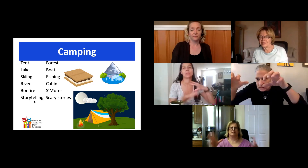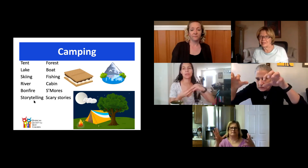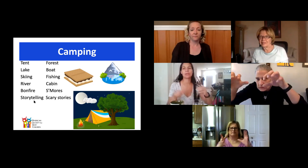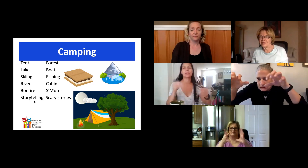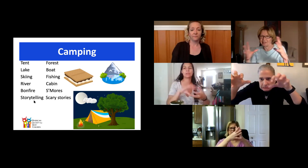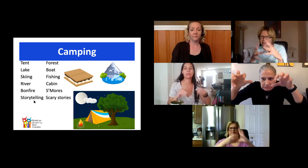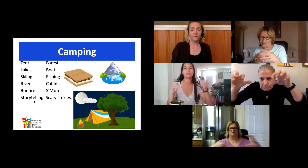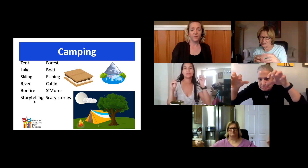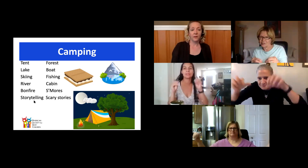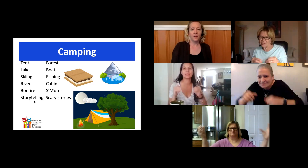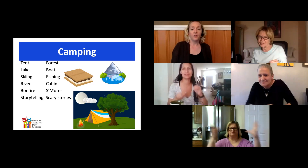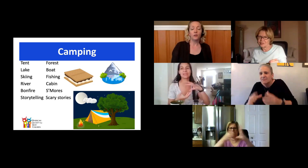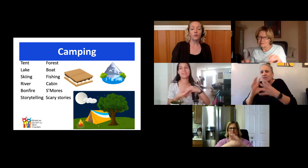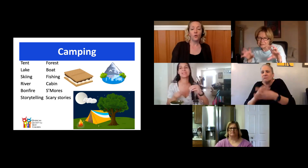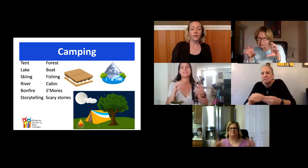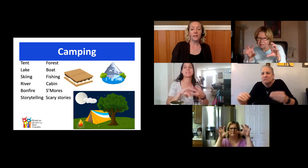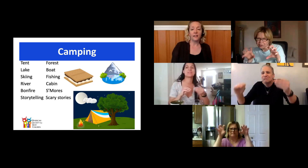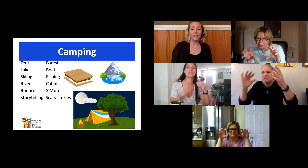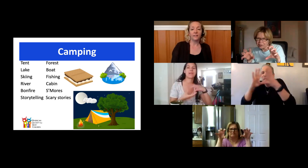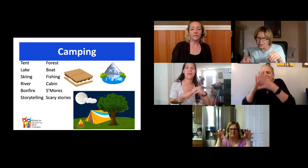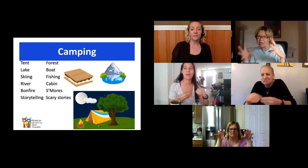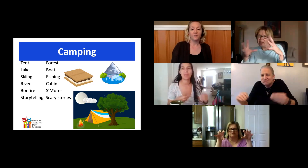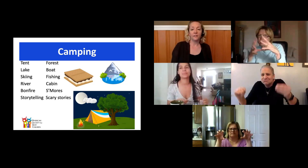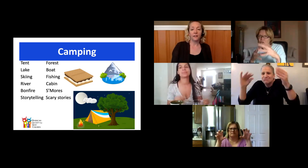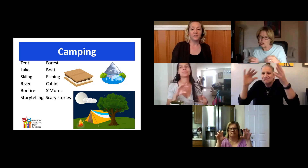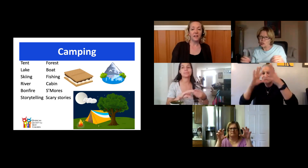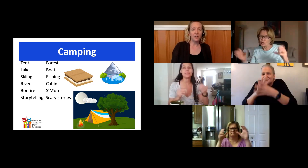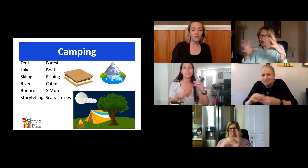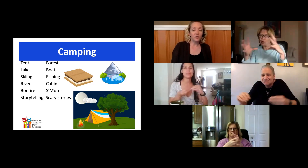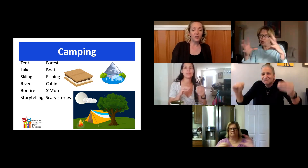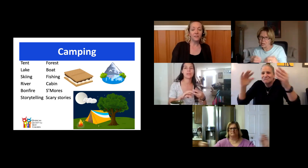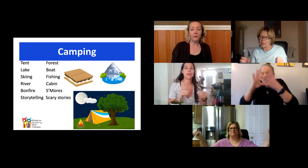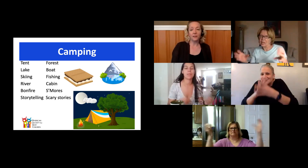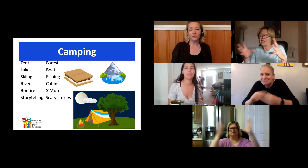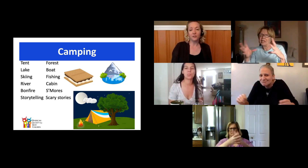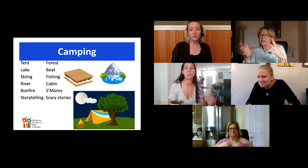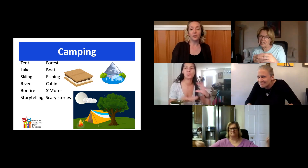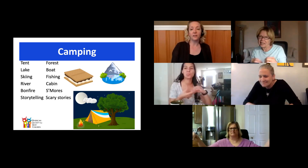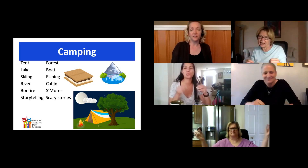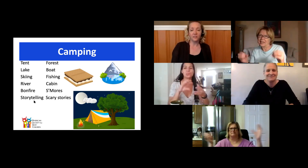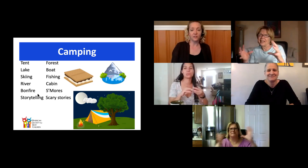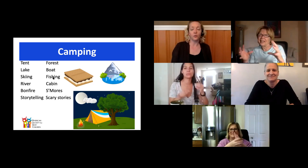Storytelling, like scary stories, monster stories. This is storytelling.